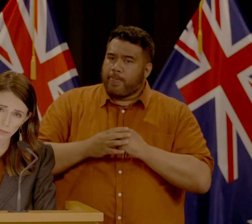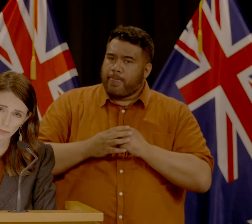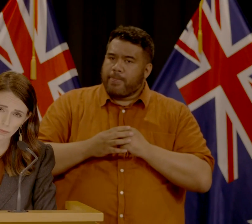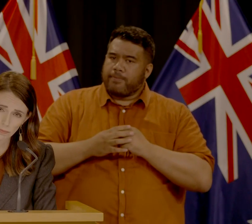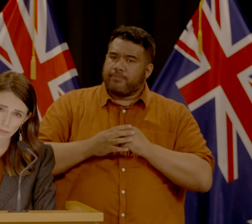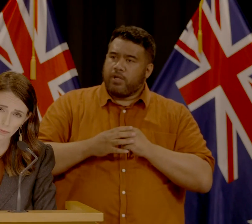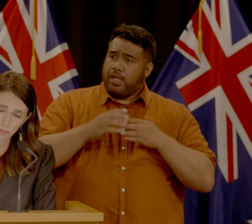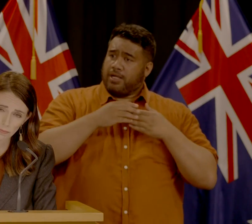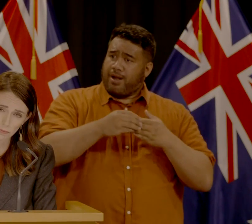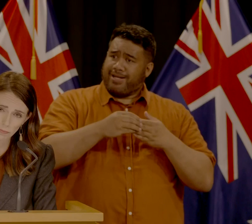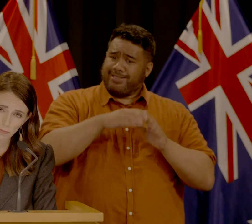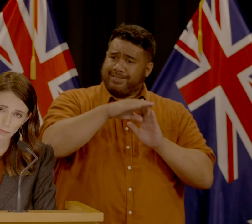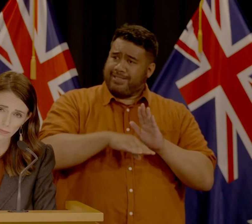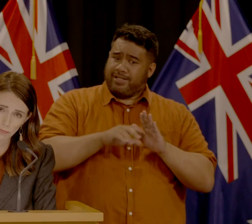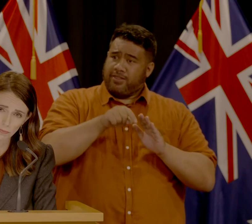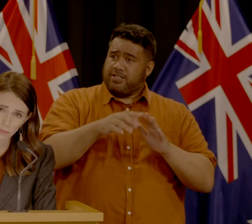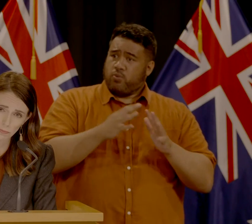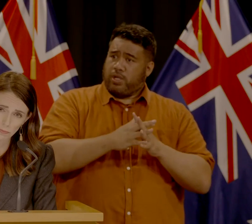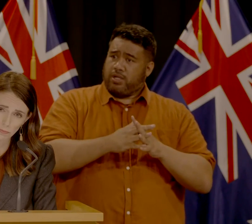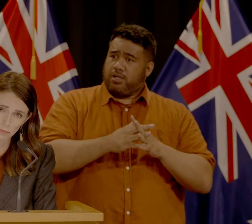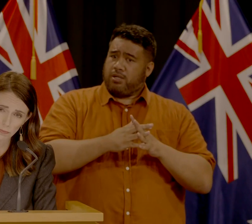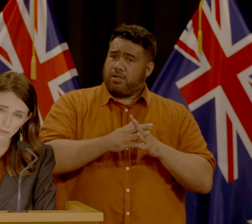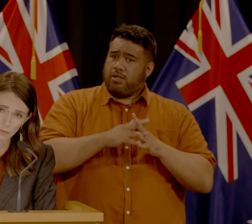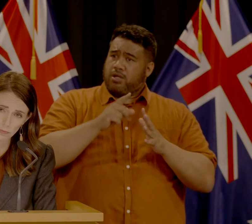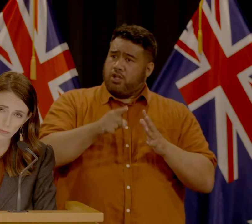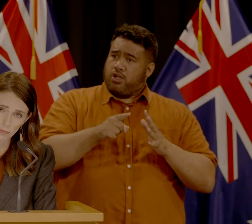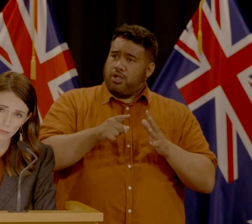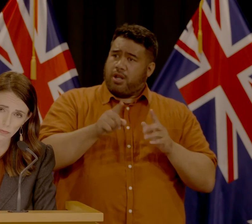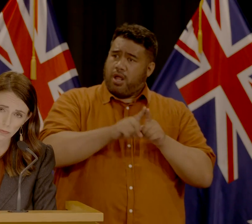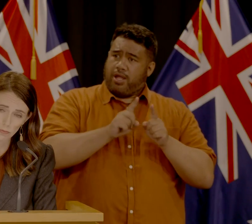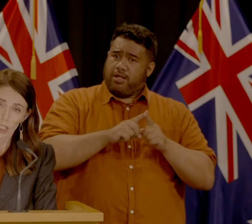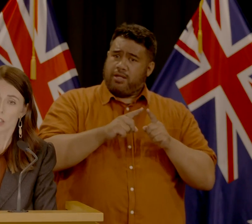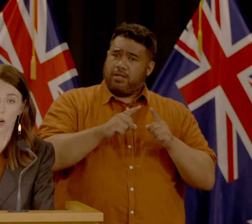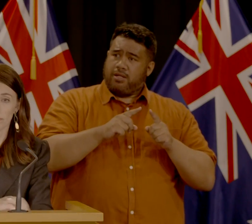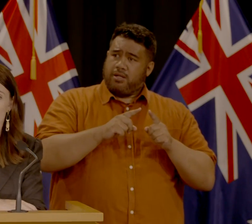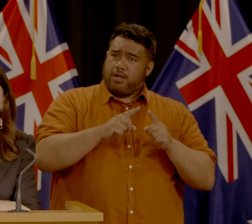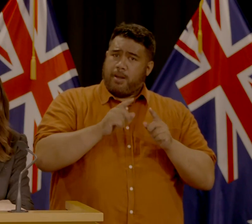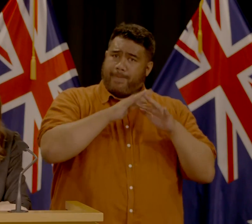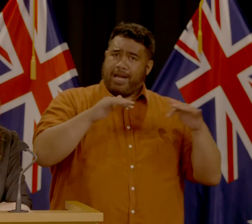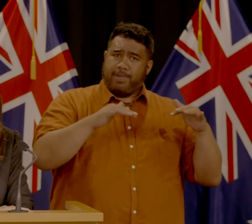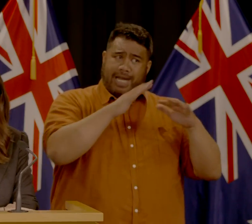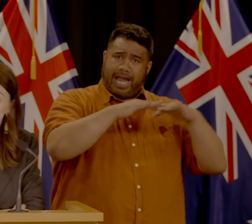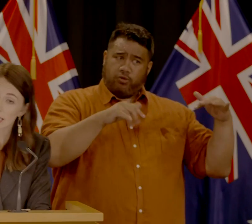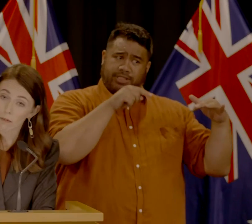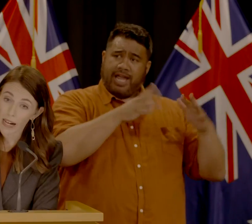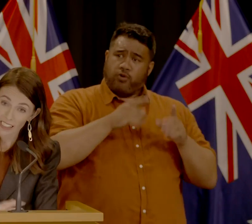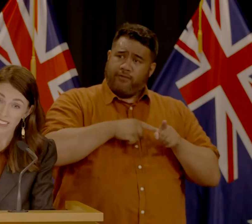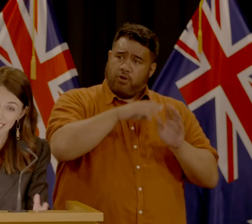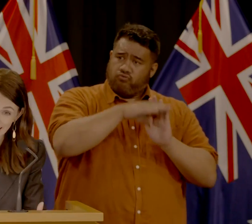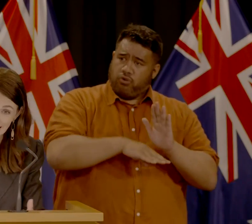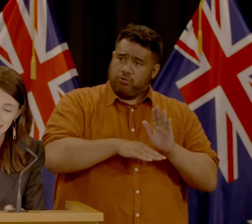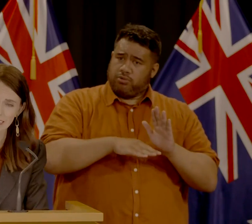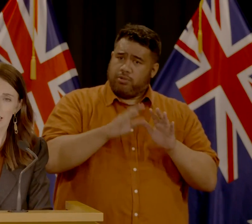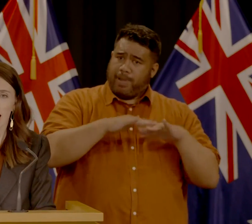write or guidance later in the week. Will the House come under those to the gathering of No. No,